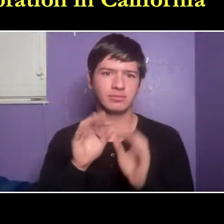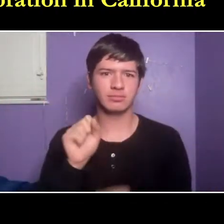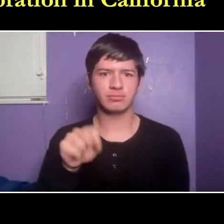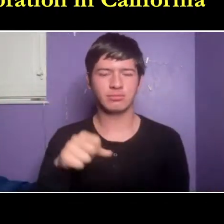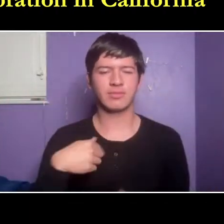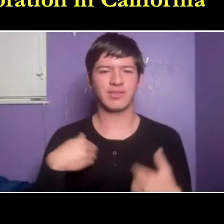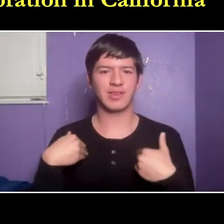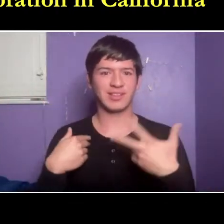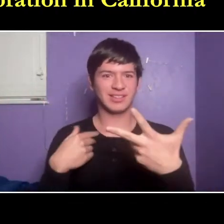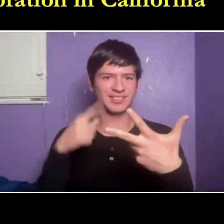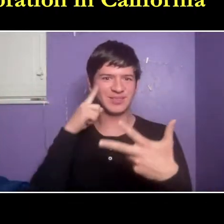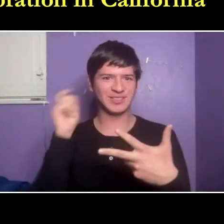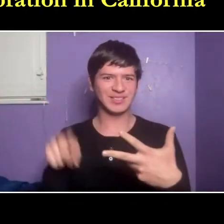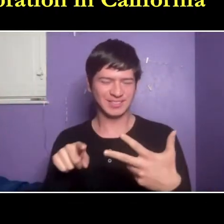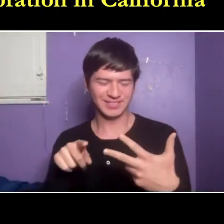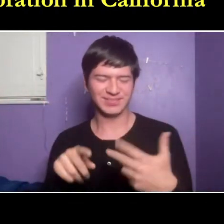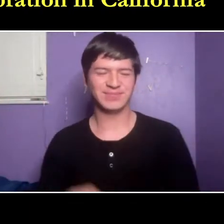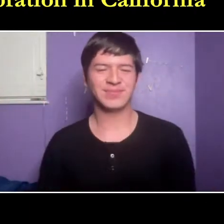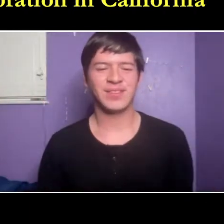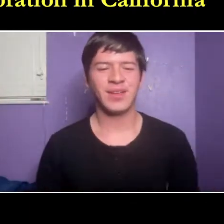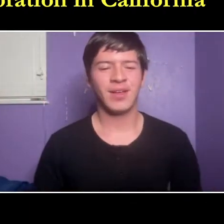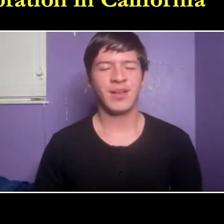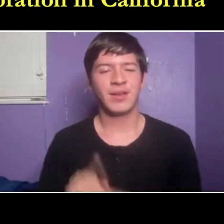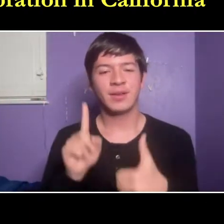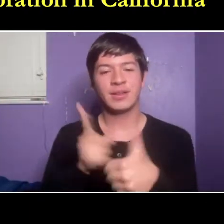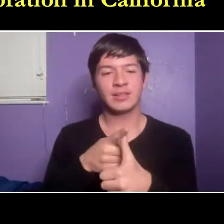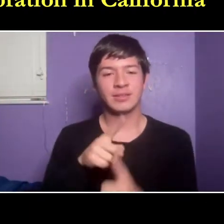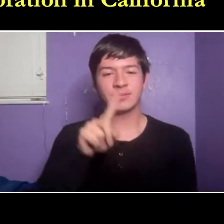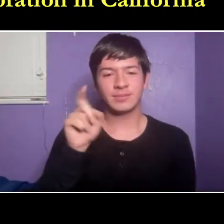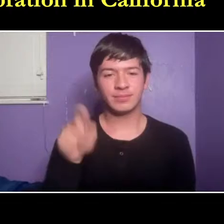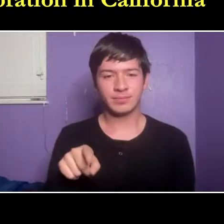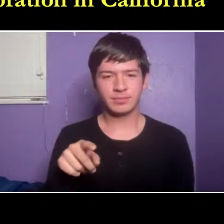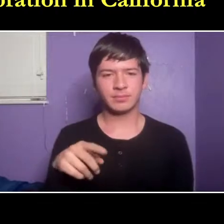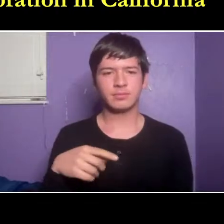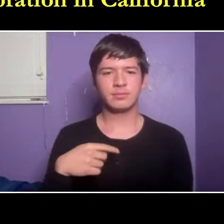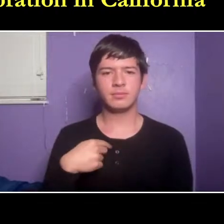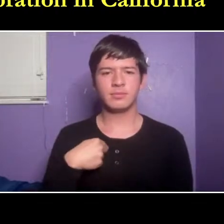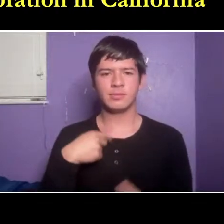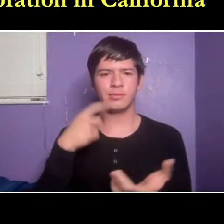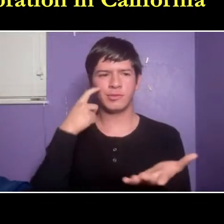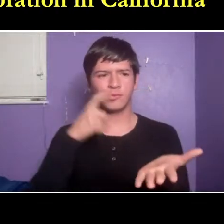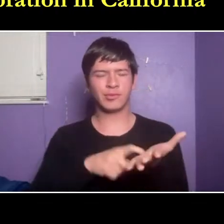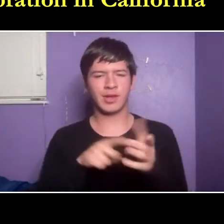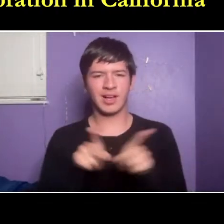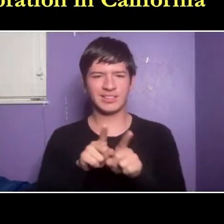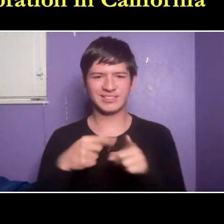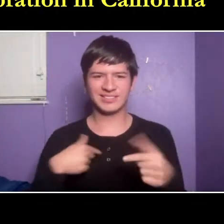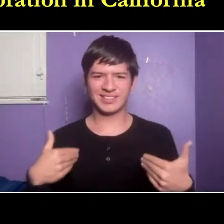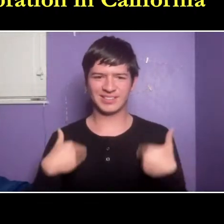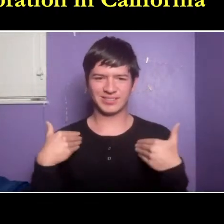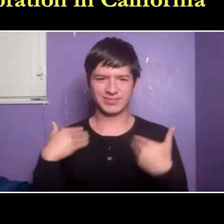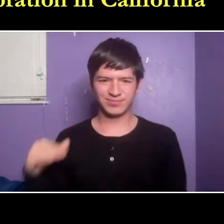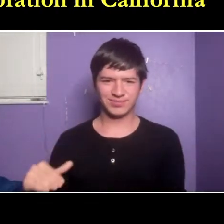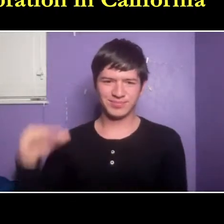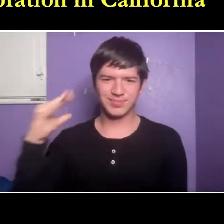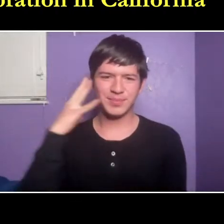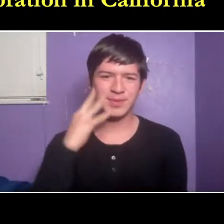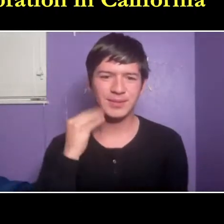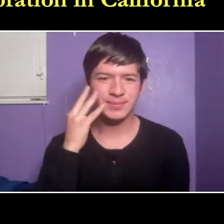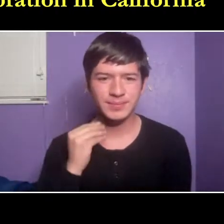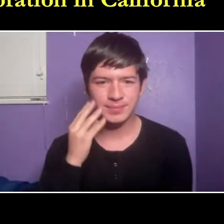agree that, children and their language acquisition is just so important. So I'm just wondering, I have three questions. First,